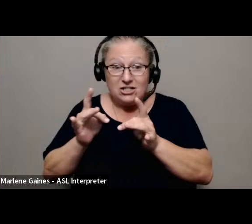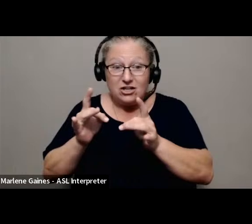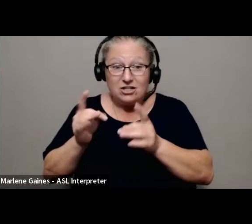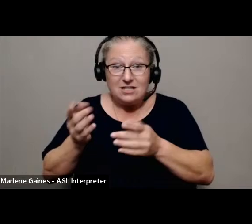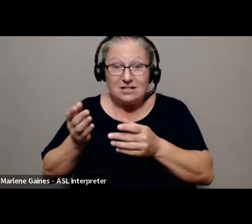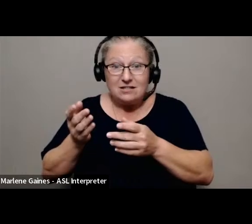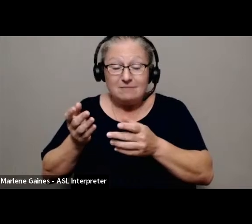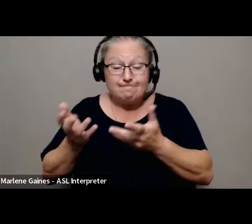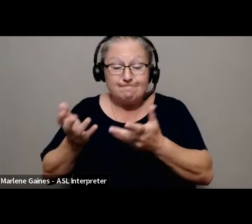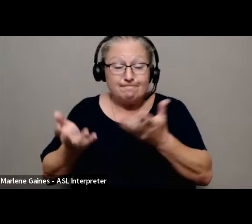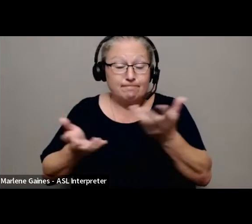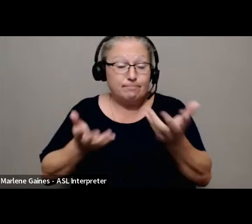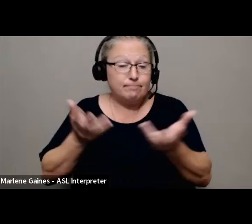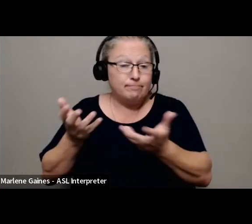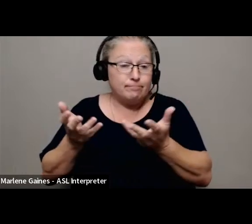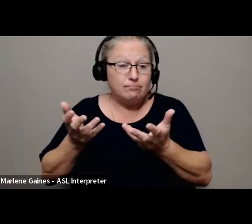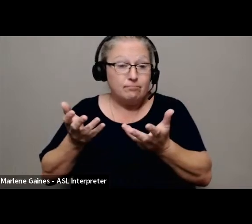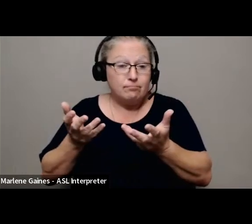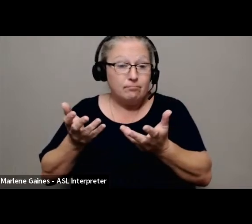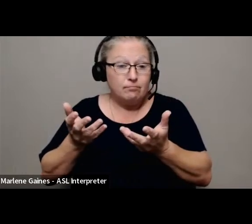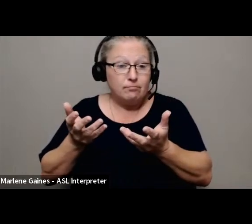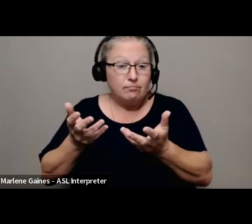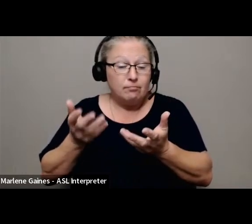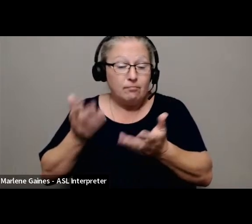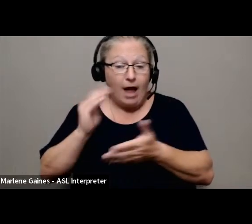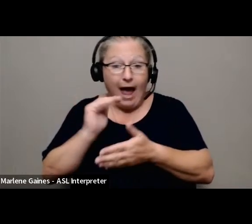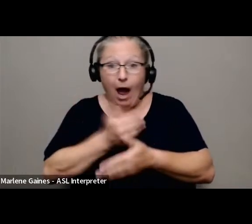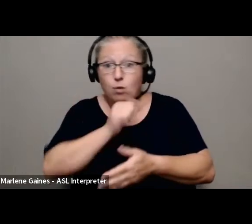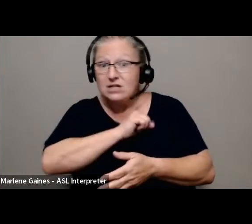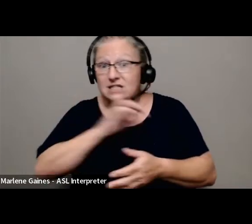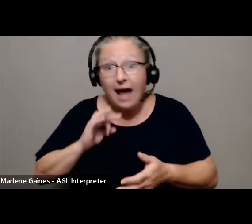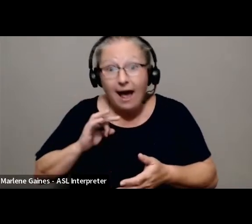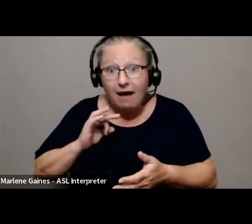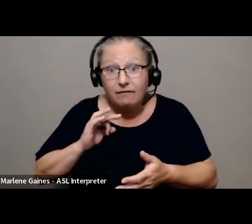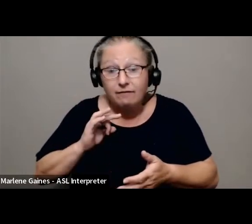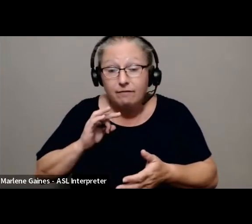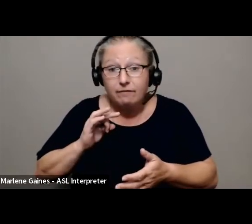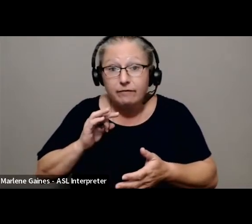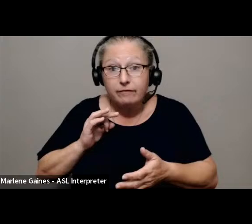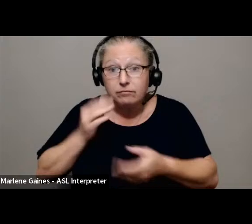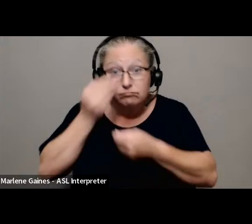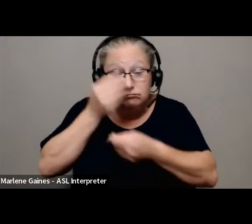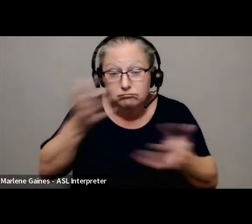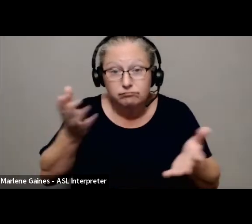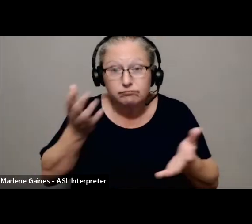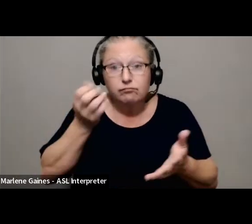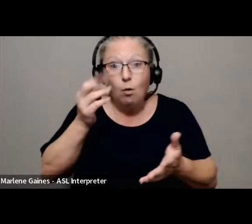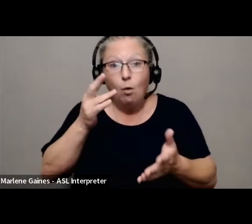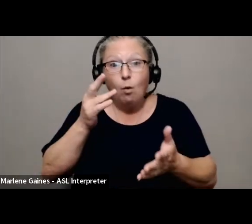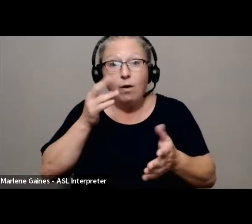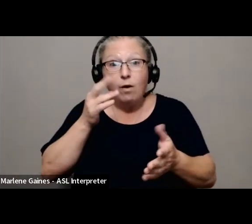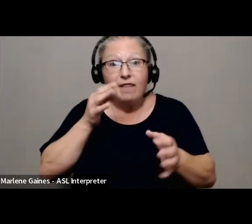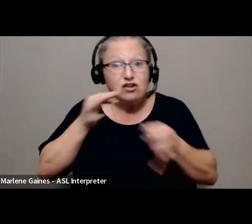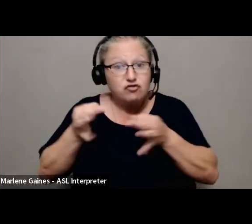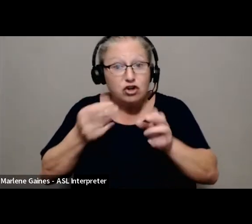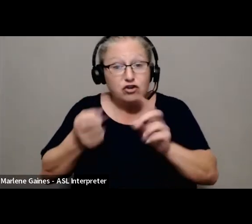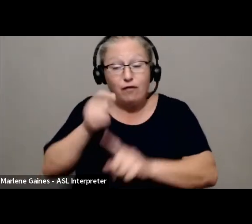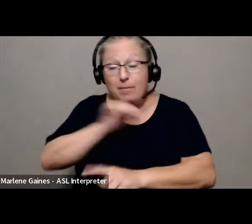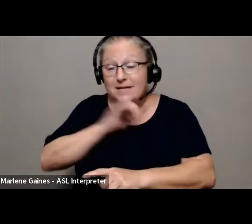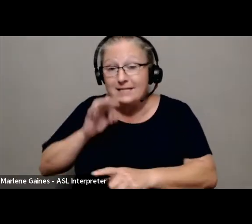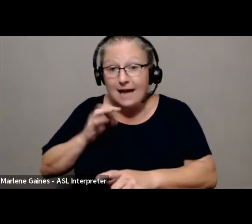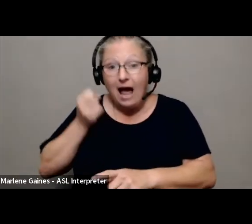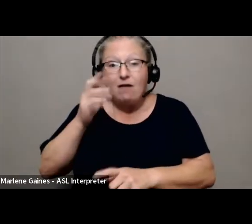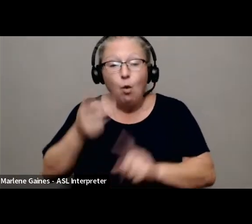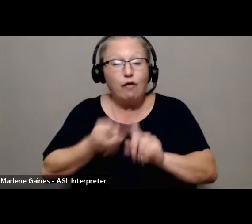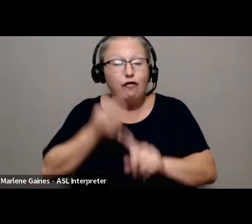delivered by some of our staff and, the instruction comes from them, or whether